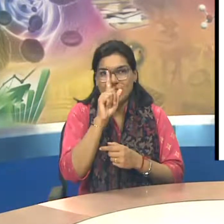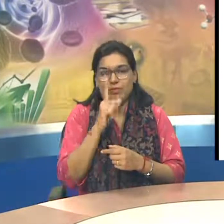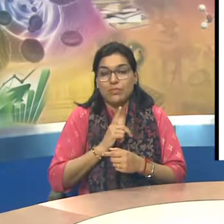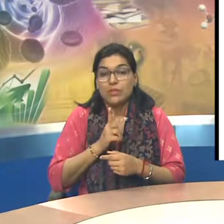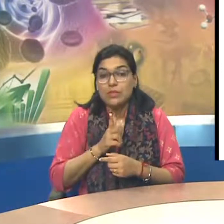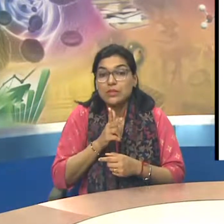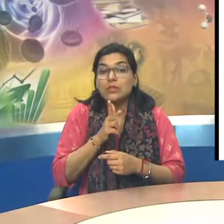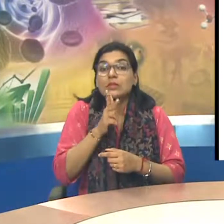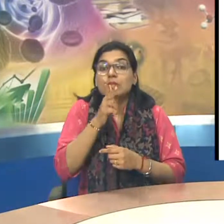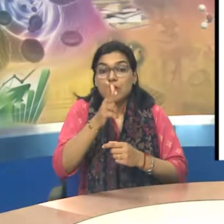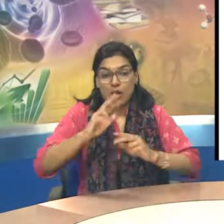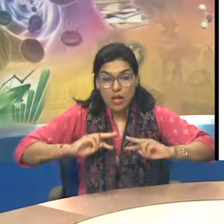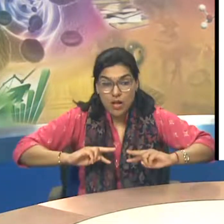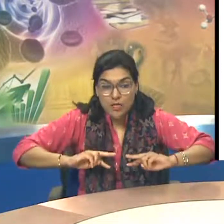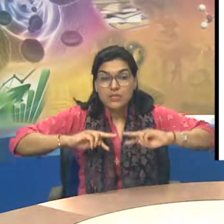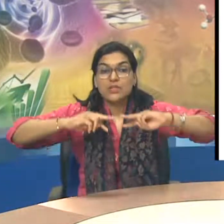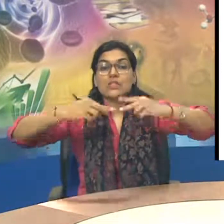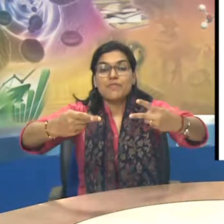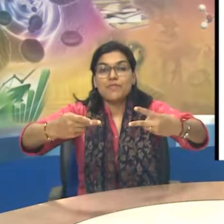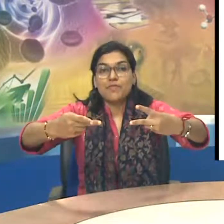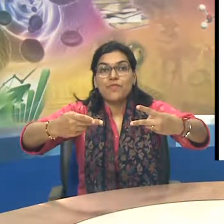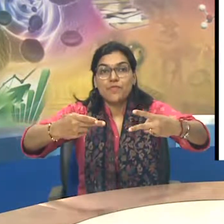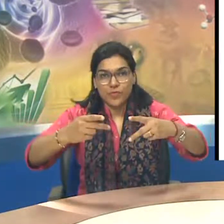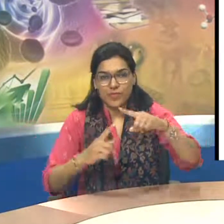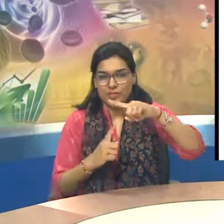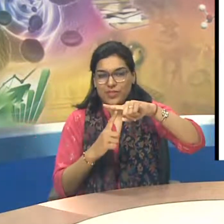always contain message